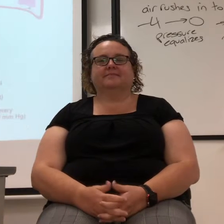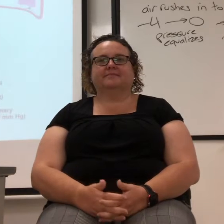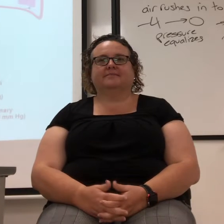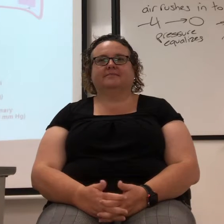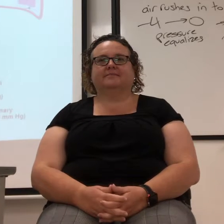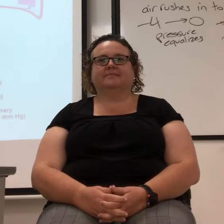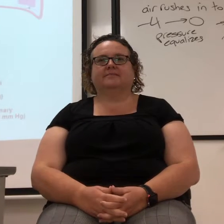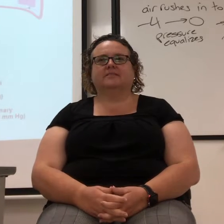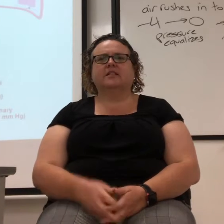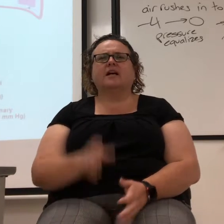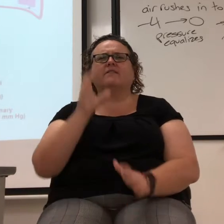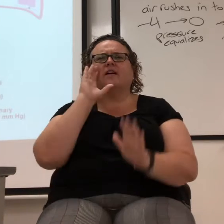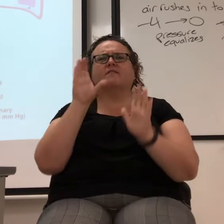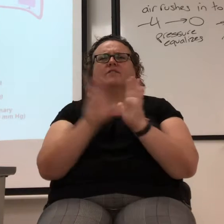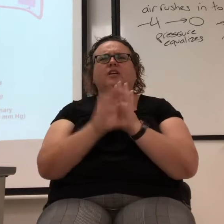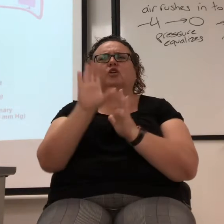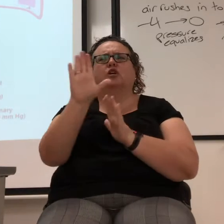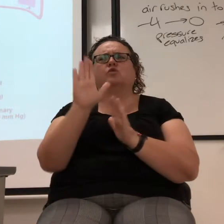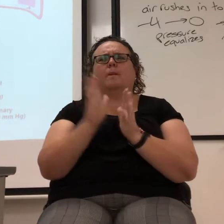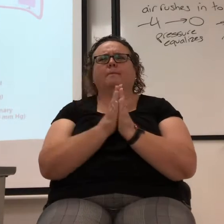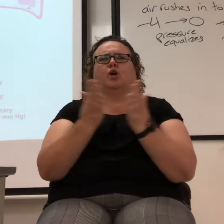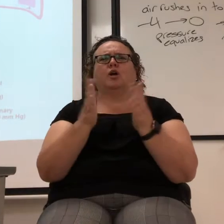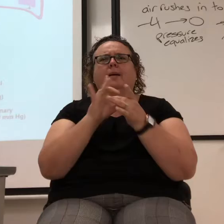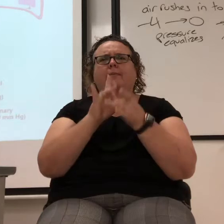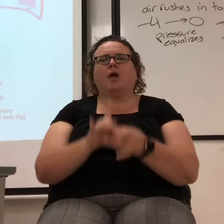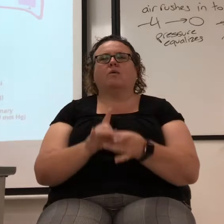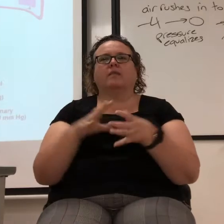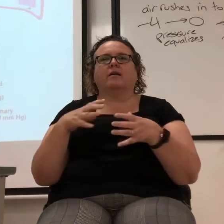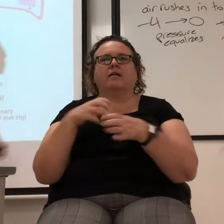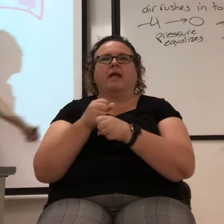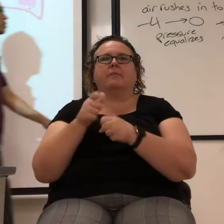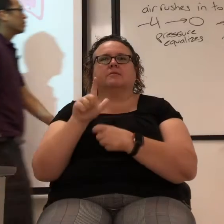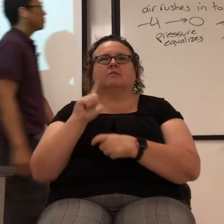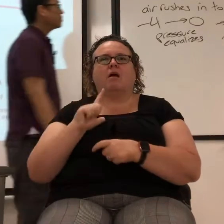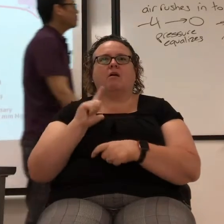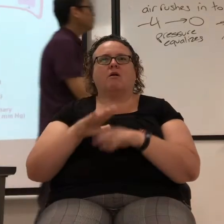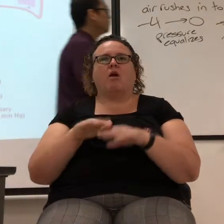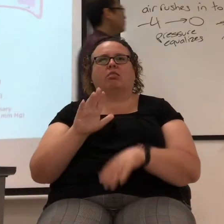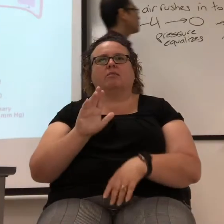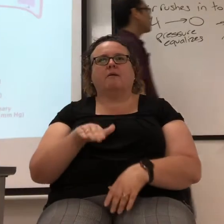Okay. They have a figure in the book about the collapsed lung, shown on the bottom there.